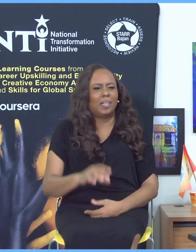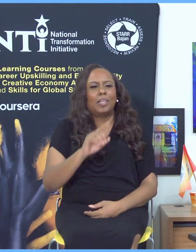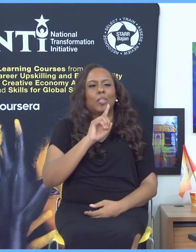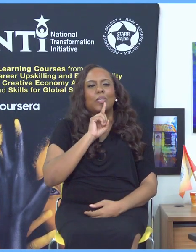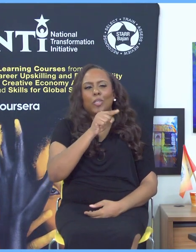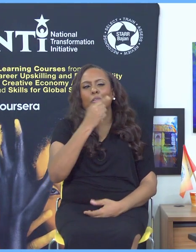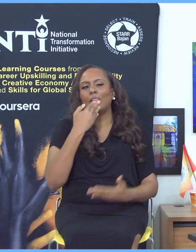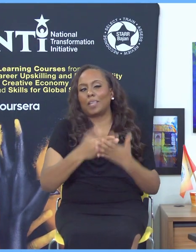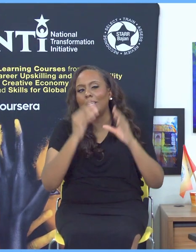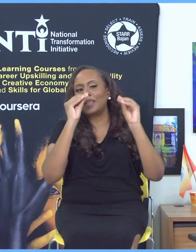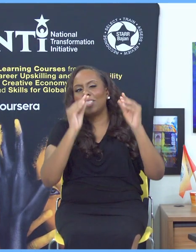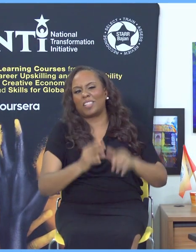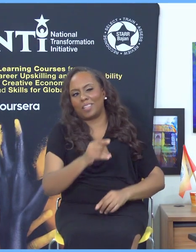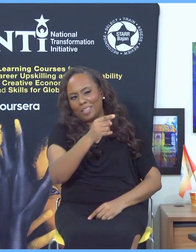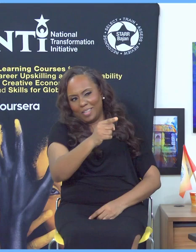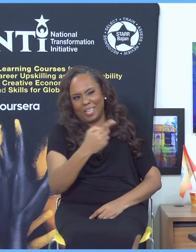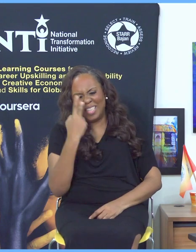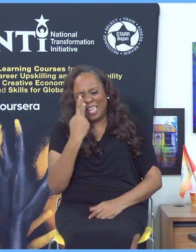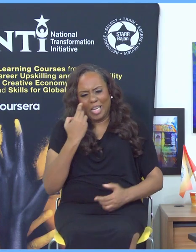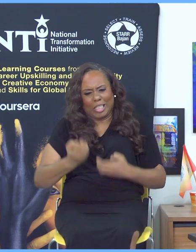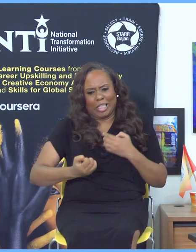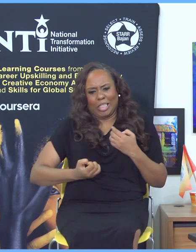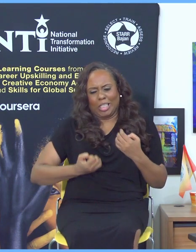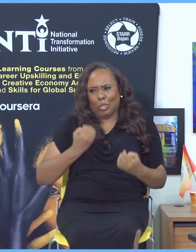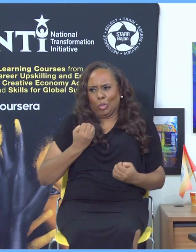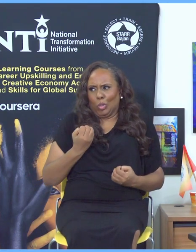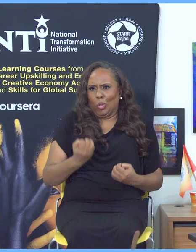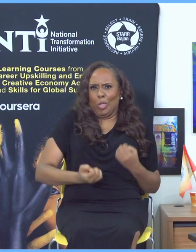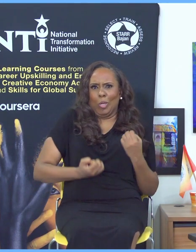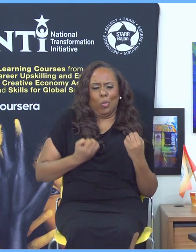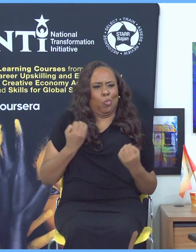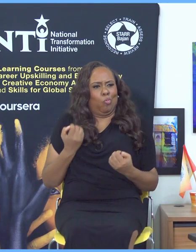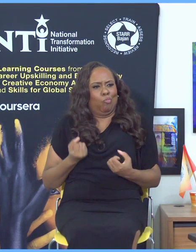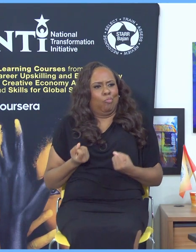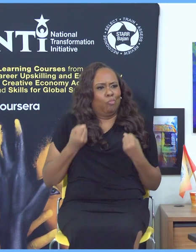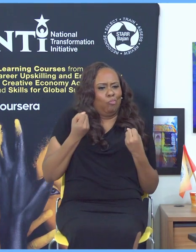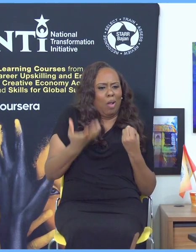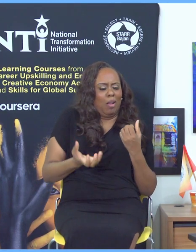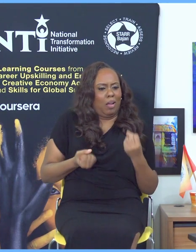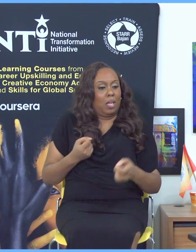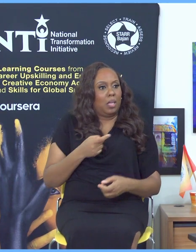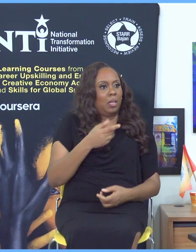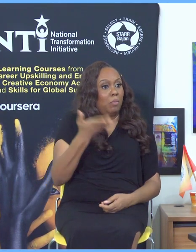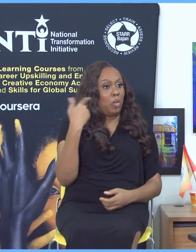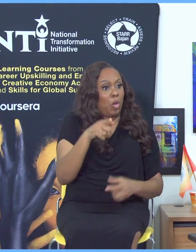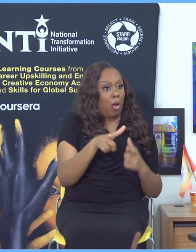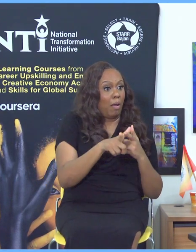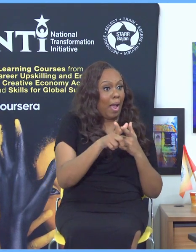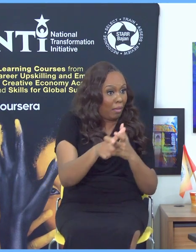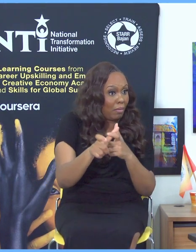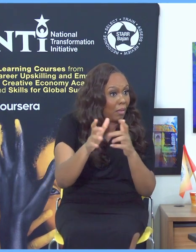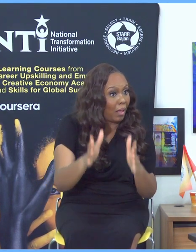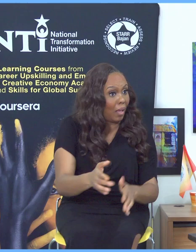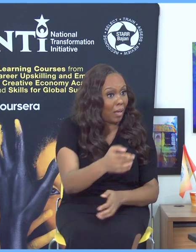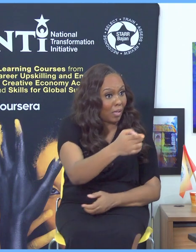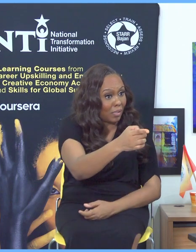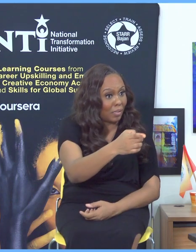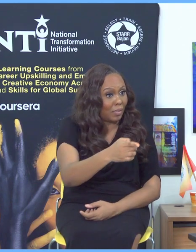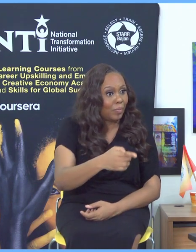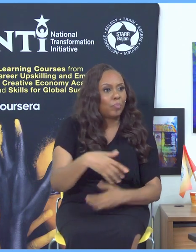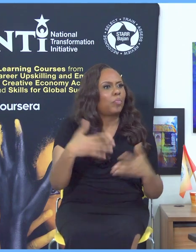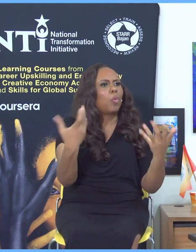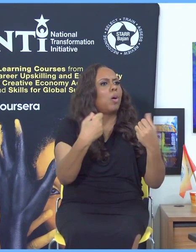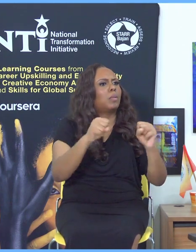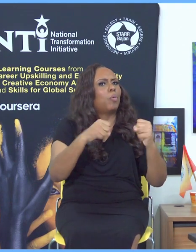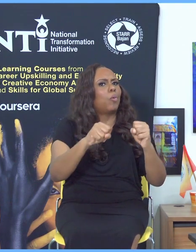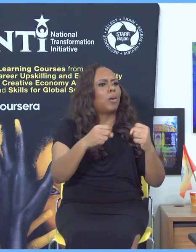good teacher because I see a lot of energy in your body. You were an athlete, Anthony. What sport